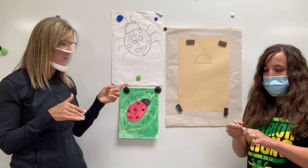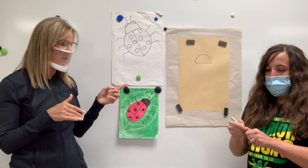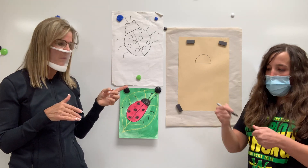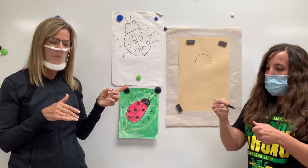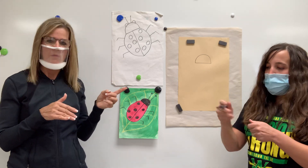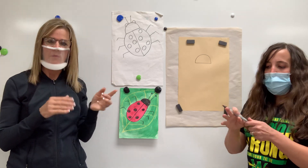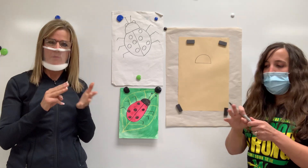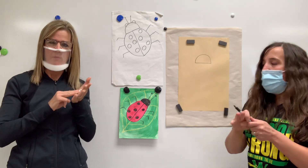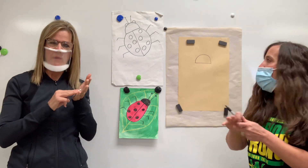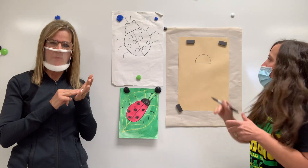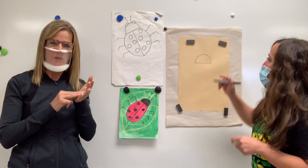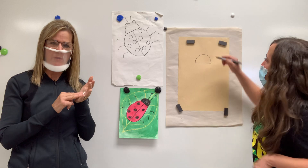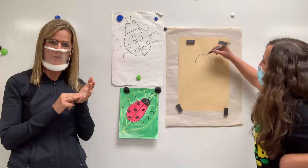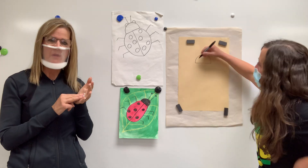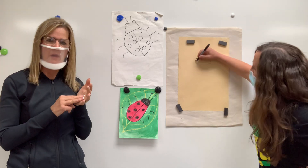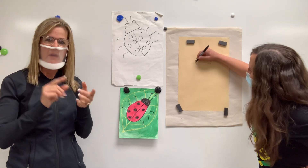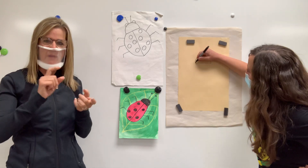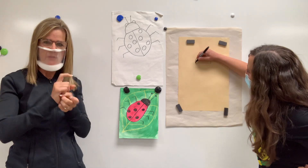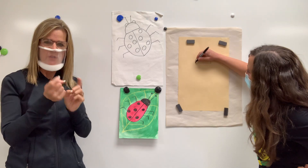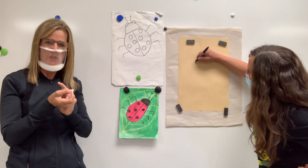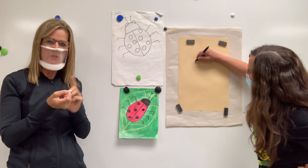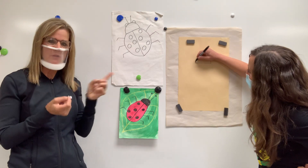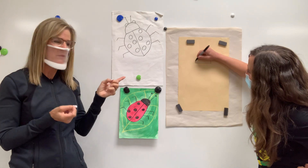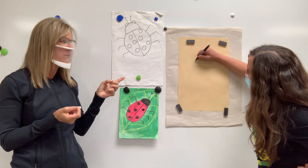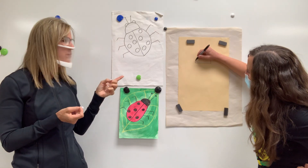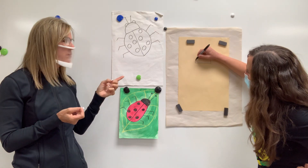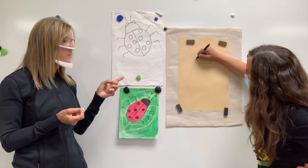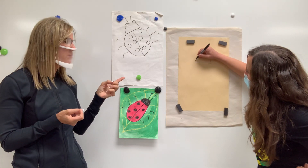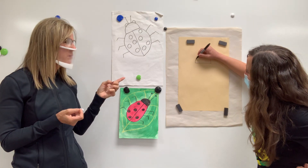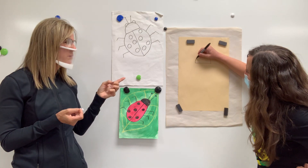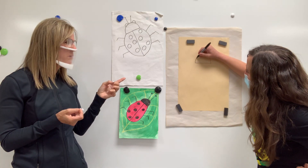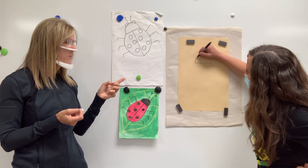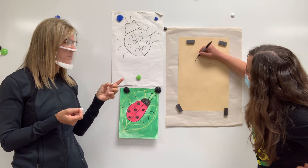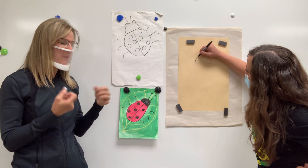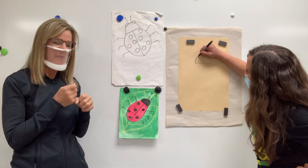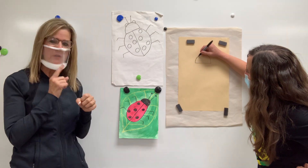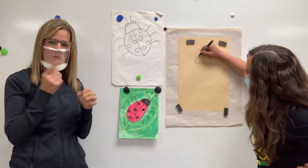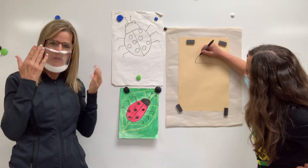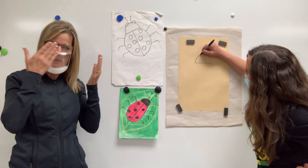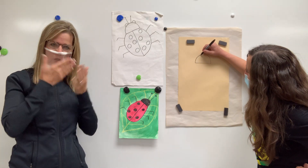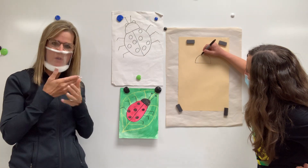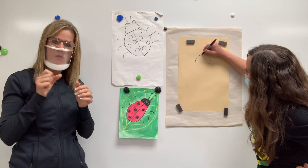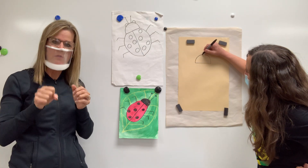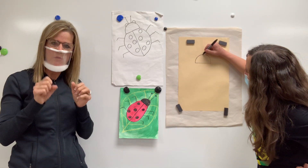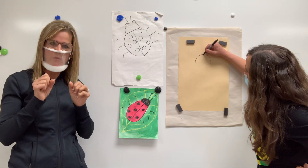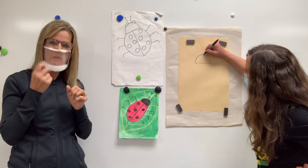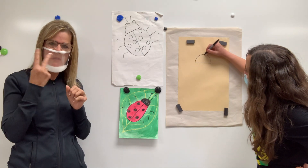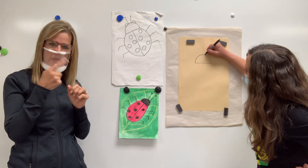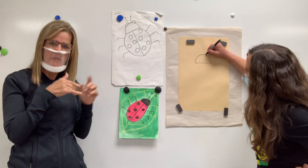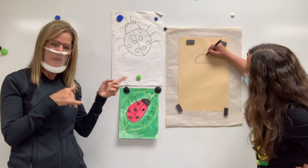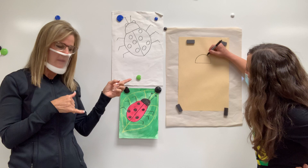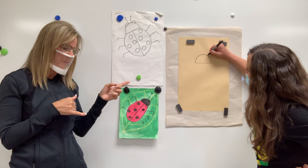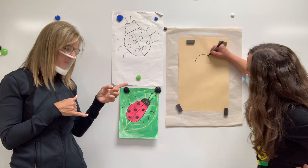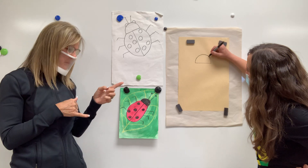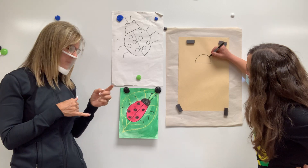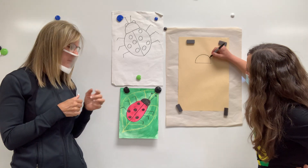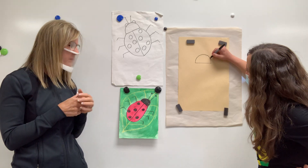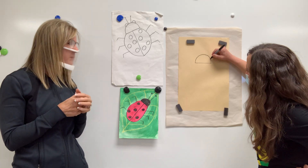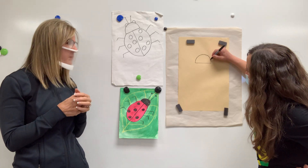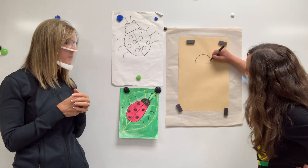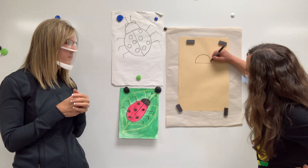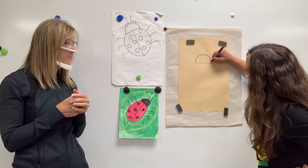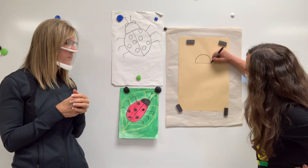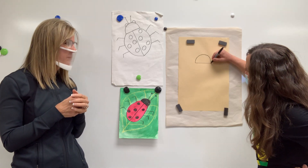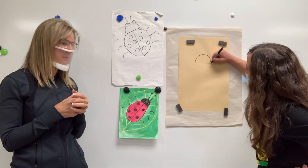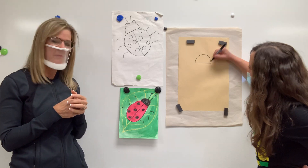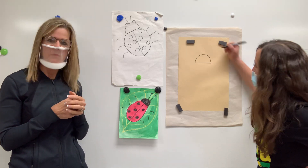Sharpie. There we go. So let me make sure that that's nice and dark so everybody can see it. I'm just gonna follow right along. You don't have to do this if you've already